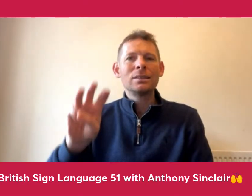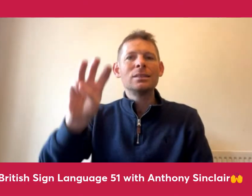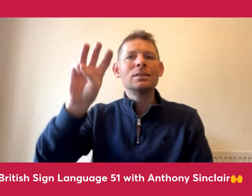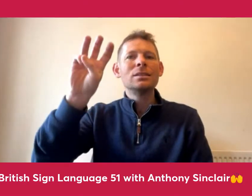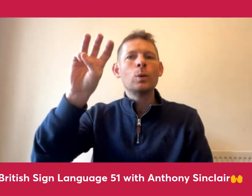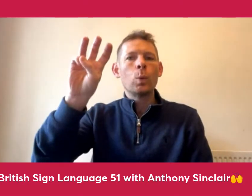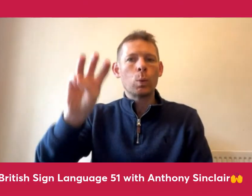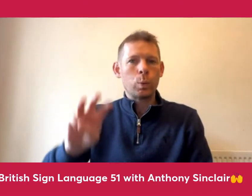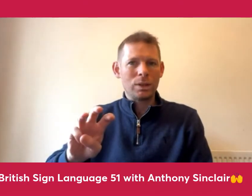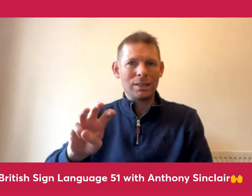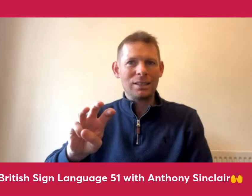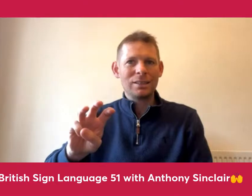Wales,